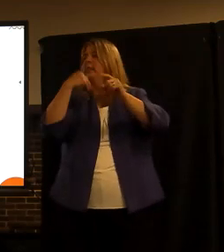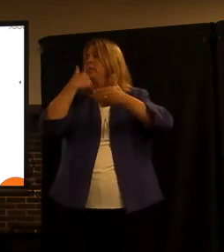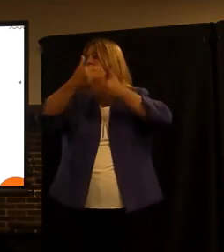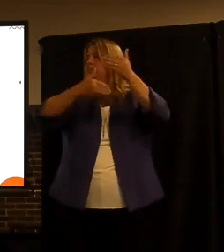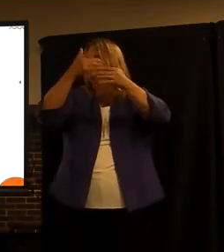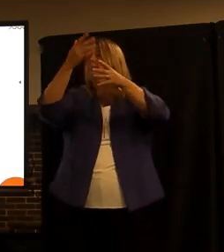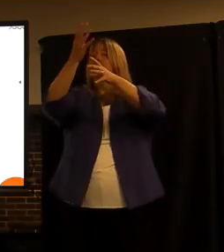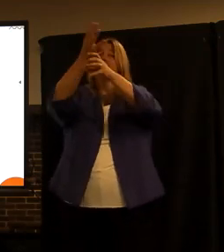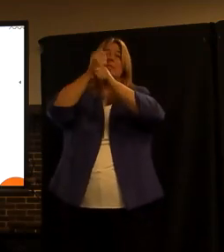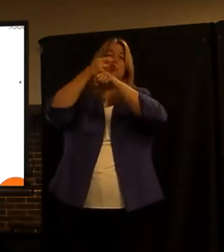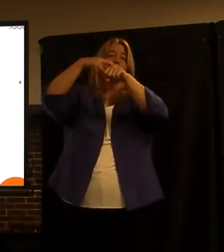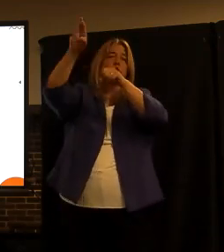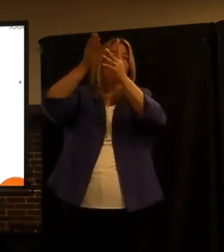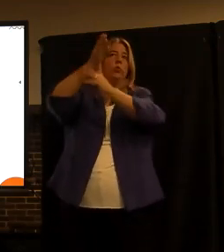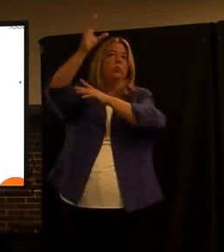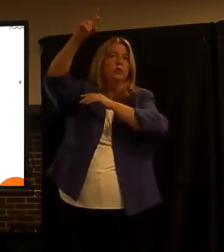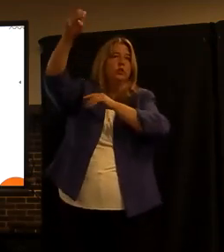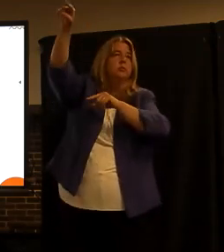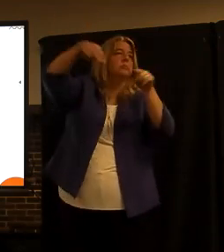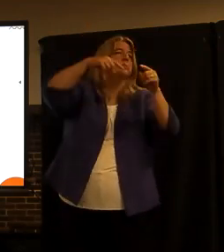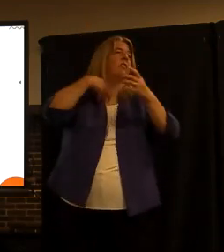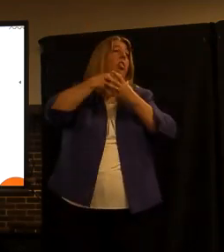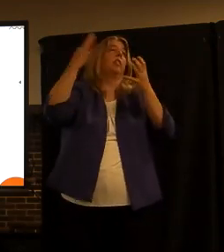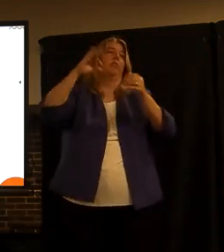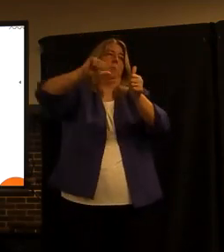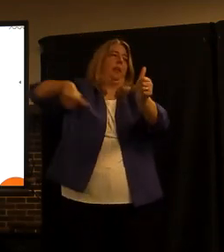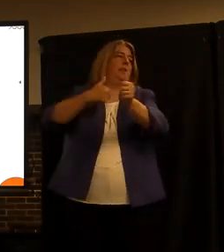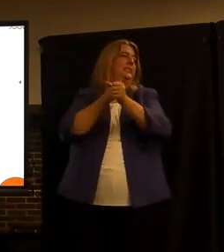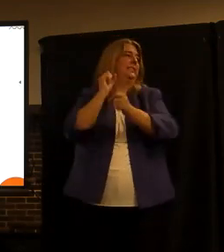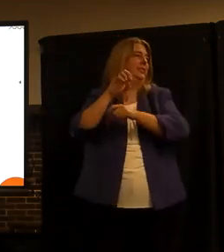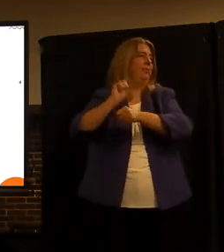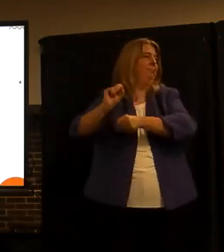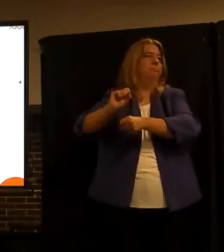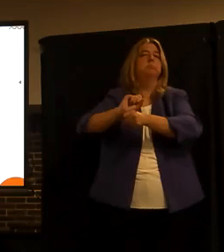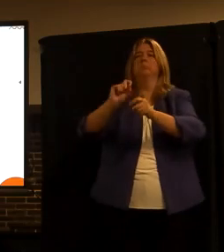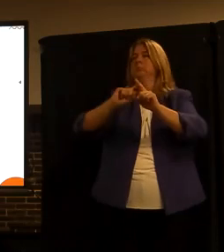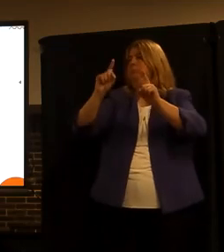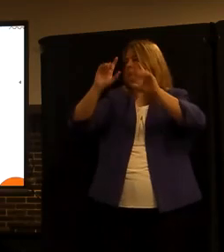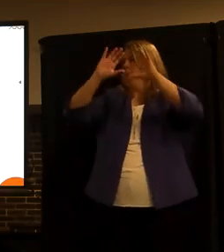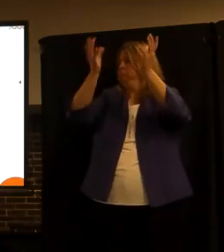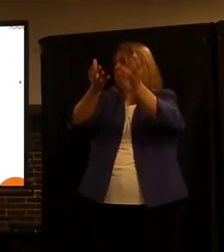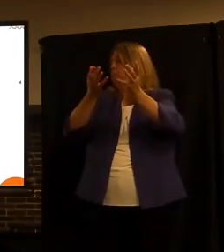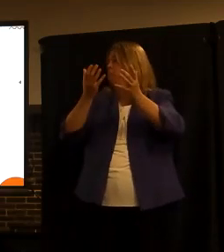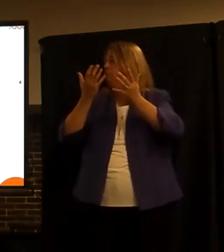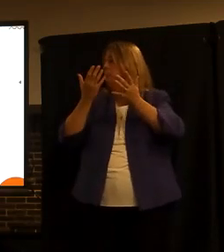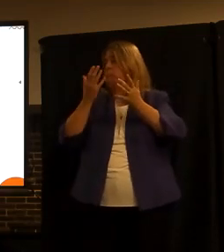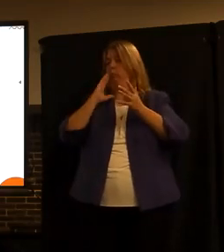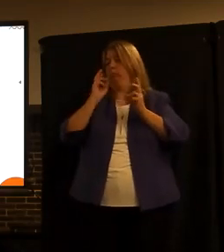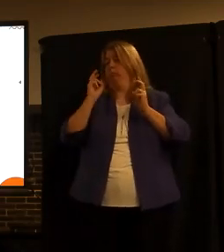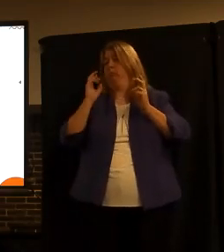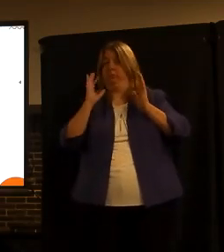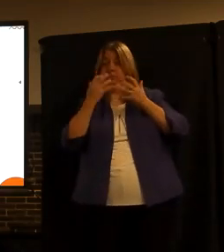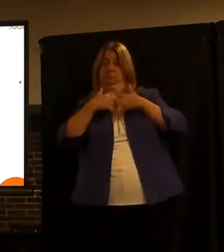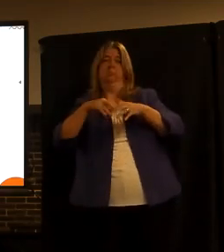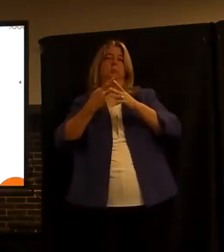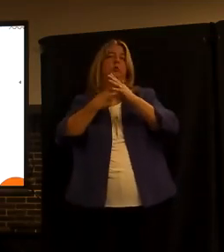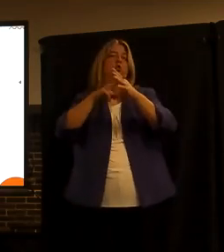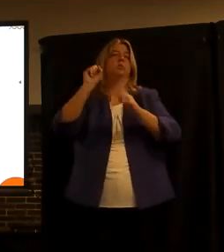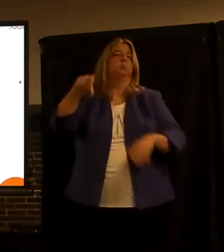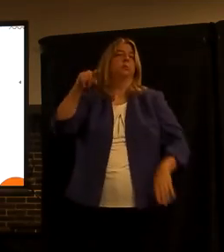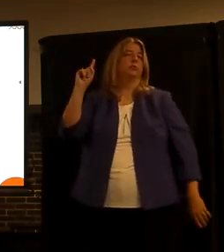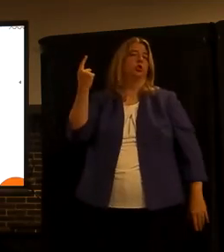tasked with handling this program, working with the center, going through that referral process to get deaf mentors assigned,